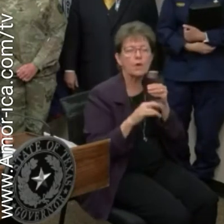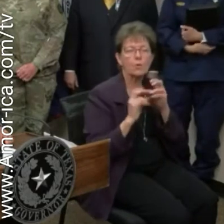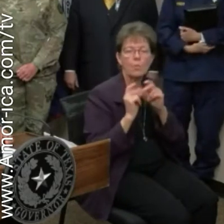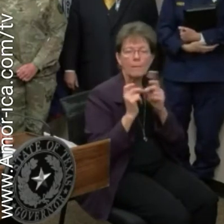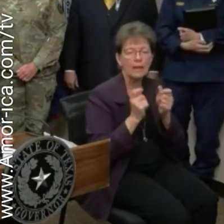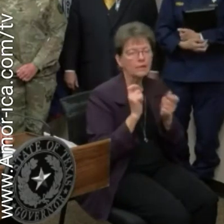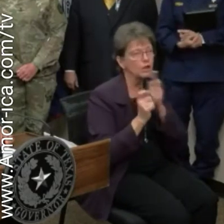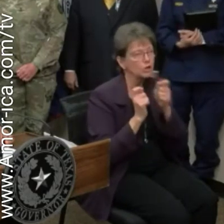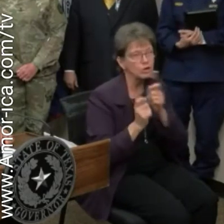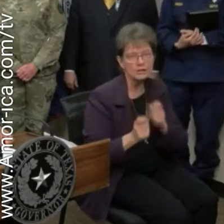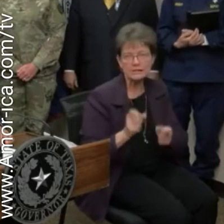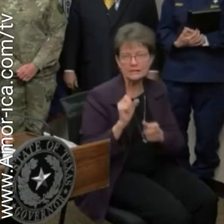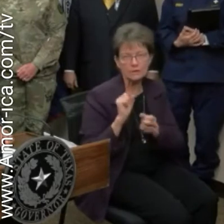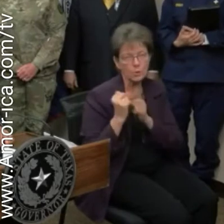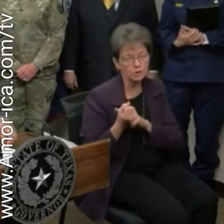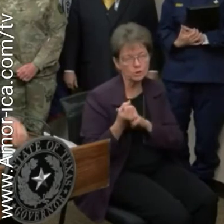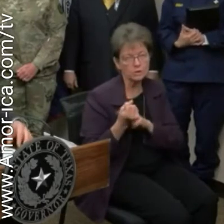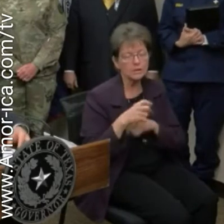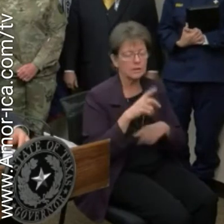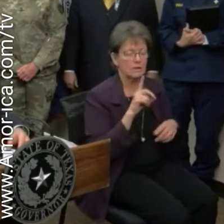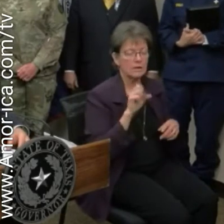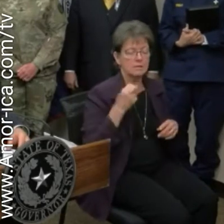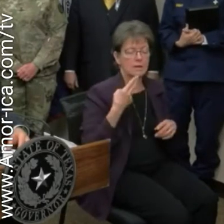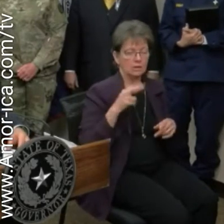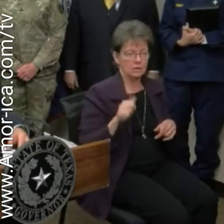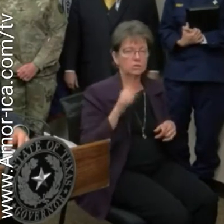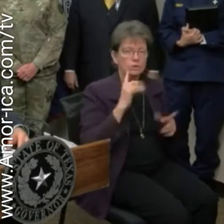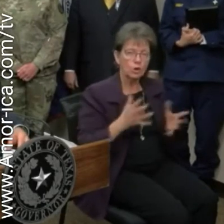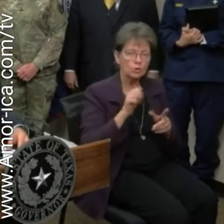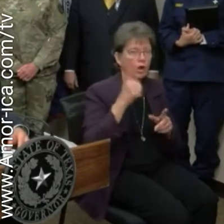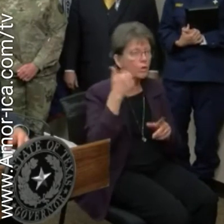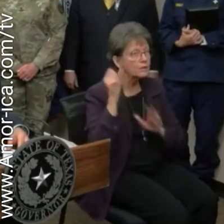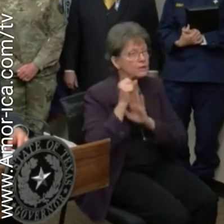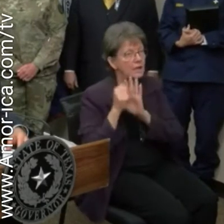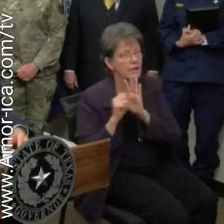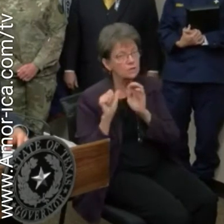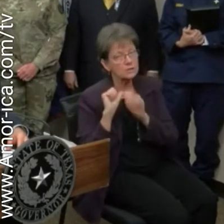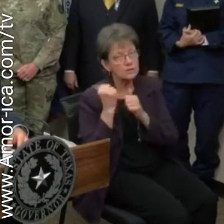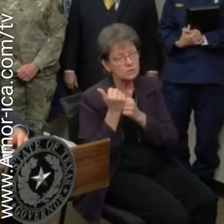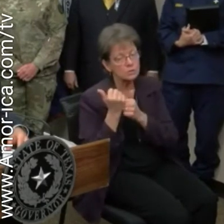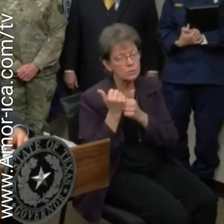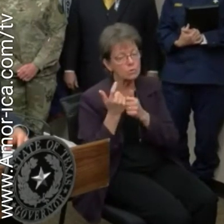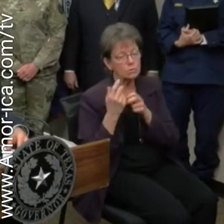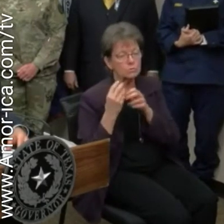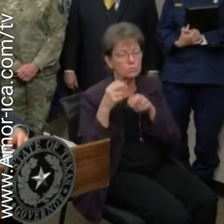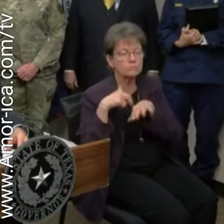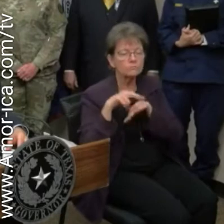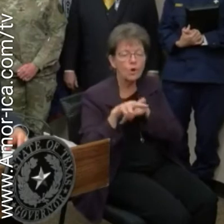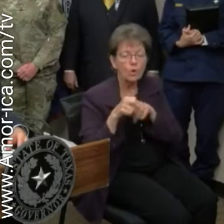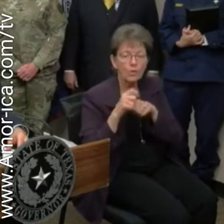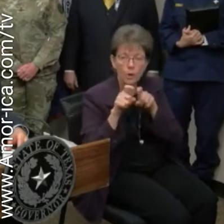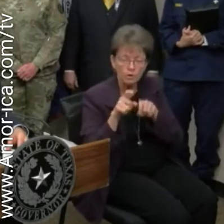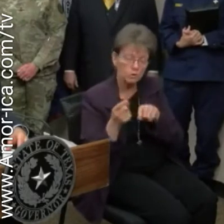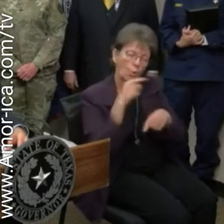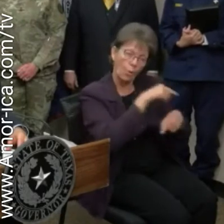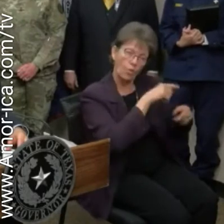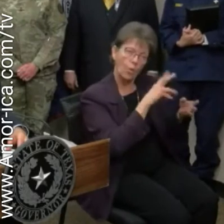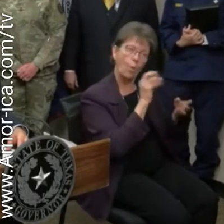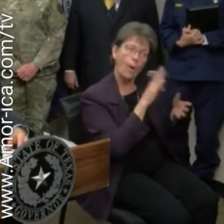rapidly changing situation. DSHS is encouraging other state agencies to refer those with questions to the web